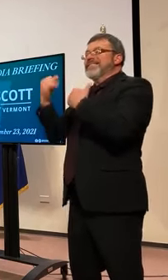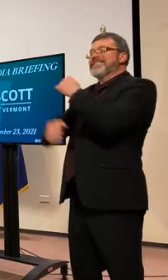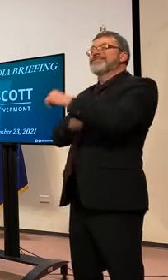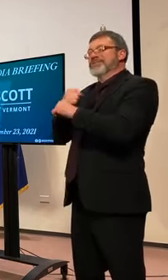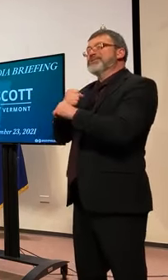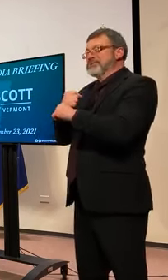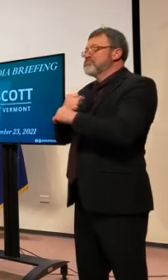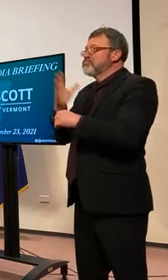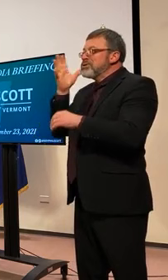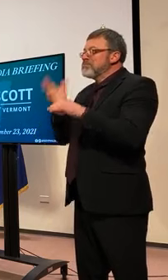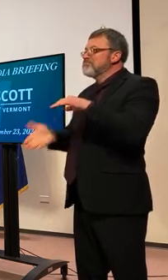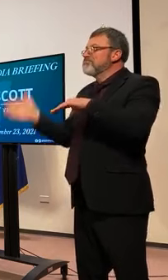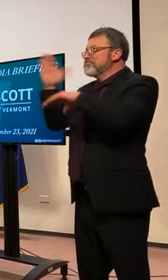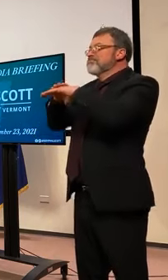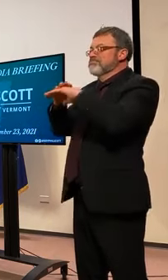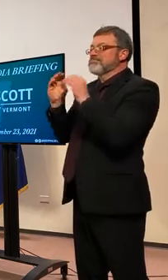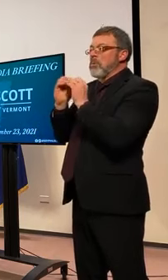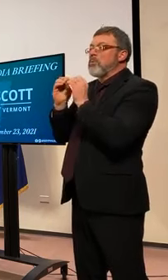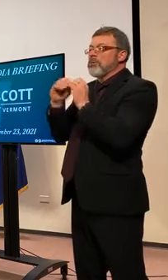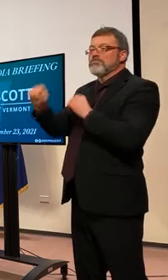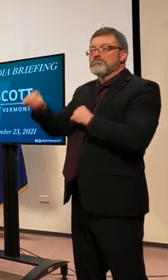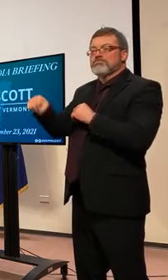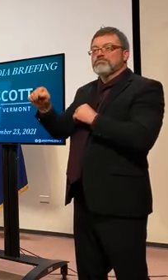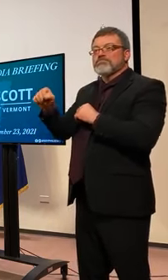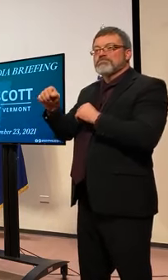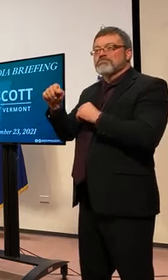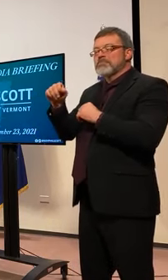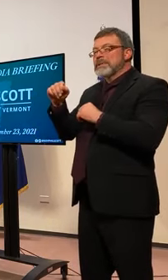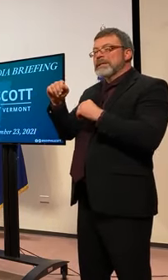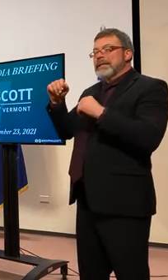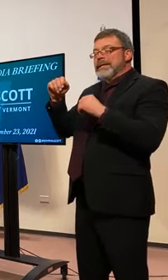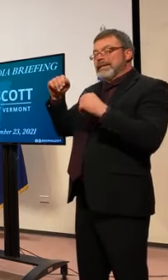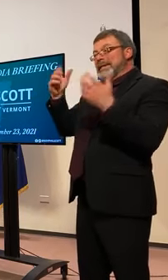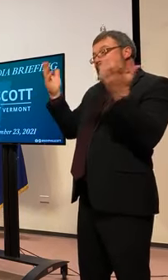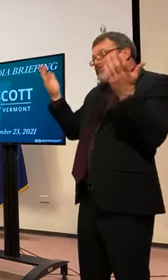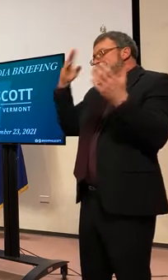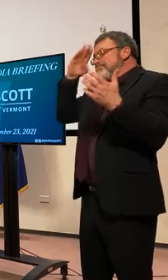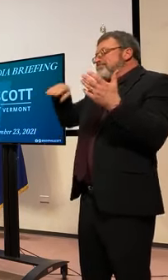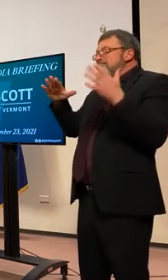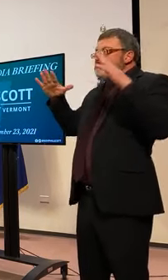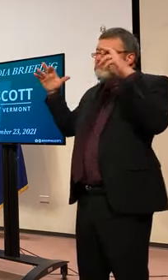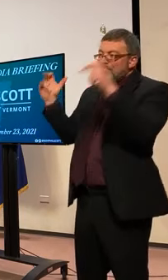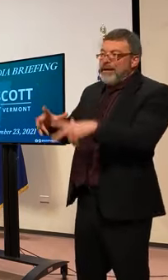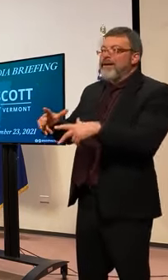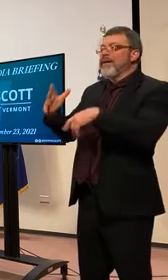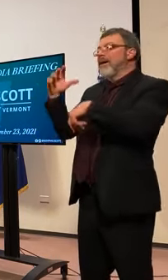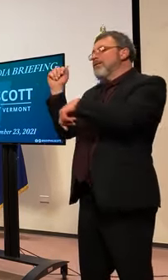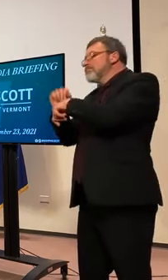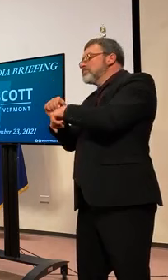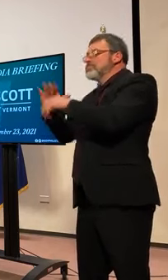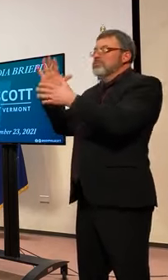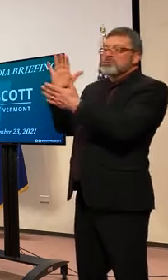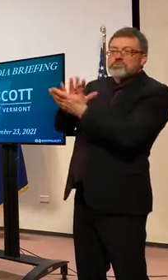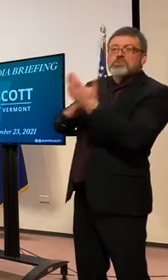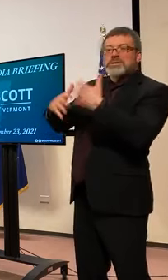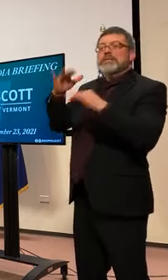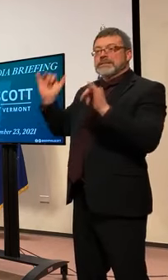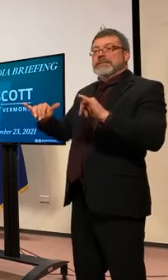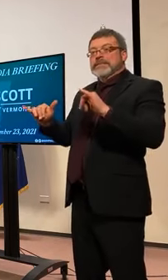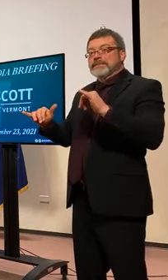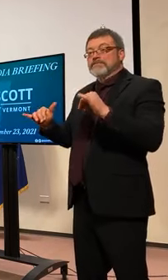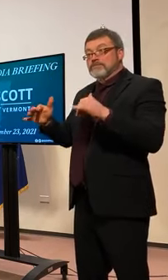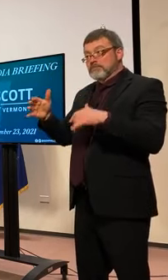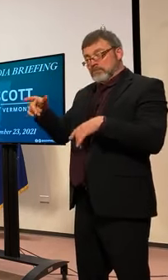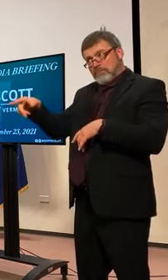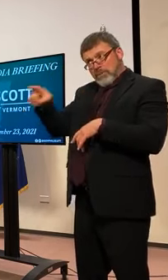flu vaccinations. So if you haven't already, get your flu shot. This year is actually